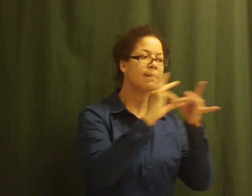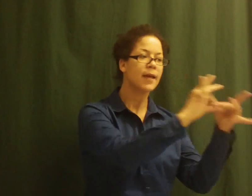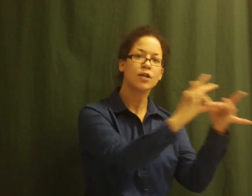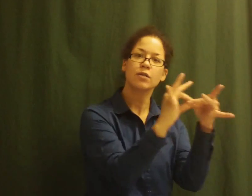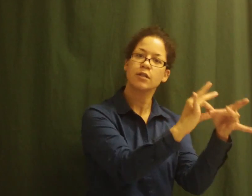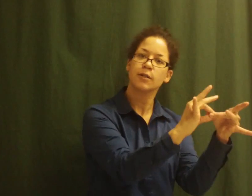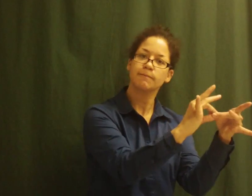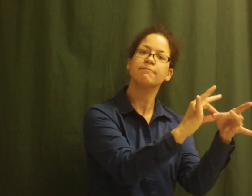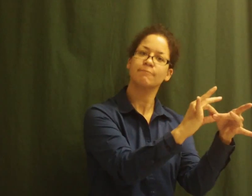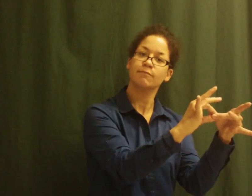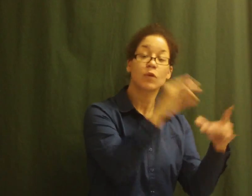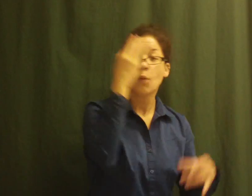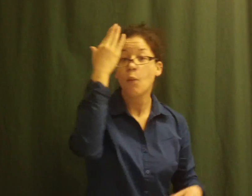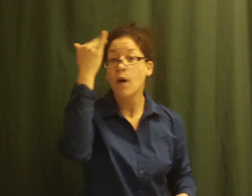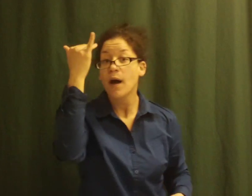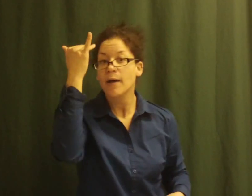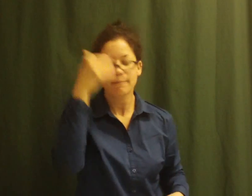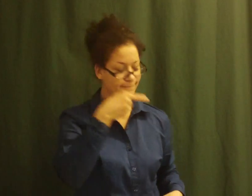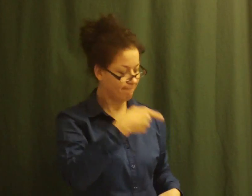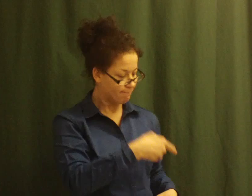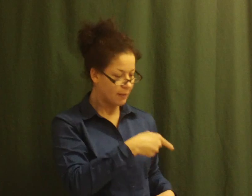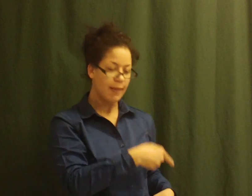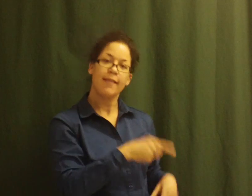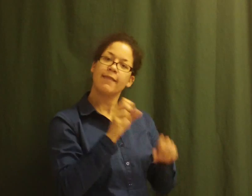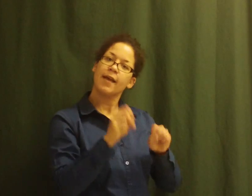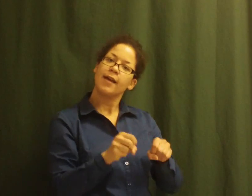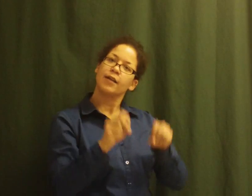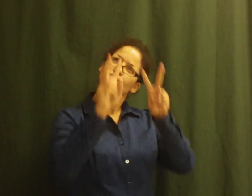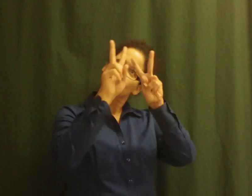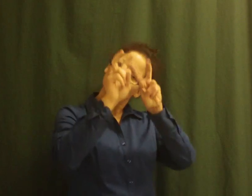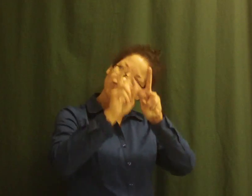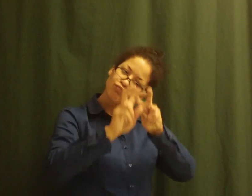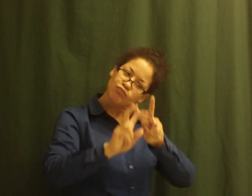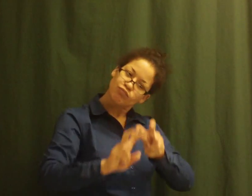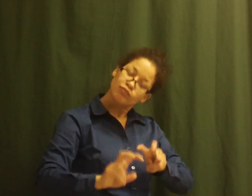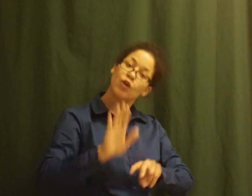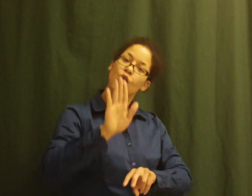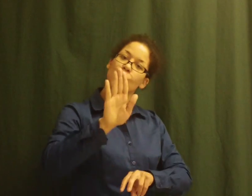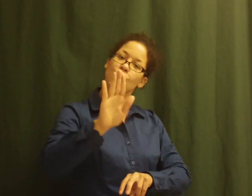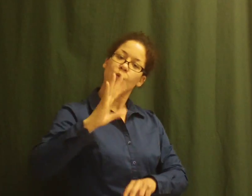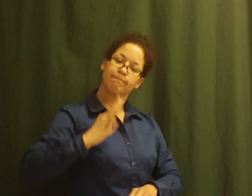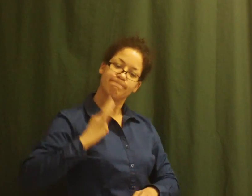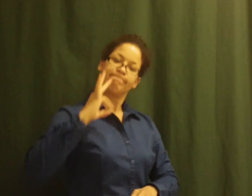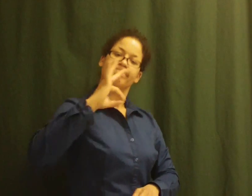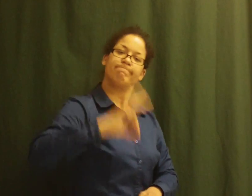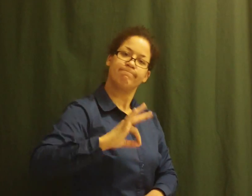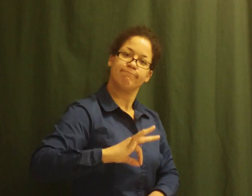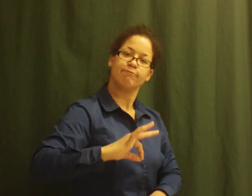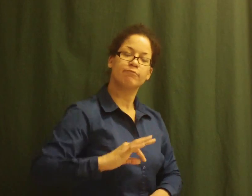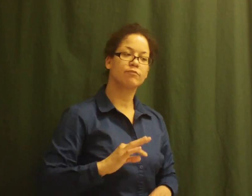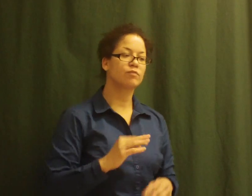can better evaluate your contributions to the discussion.